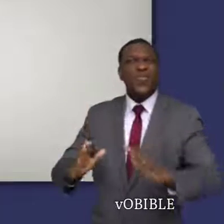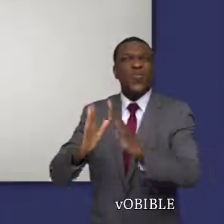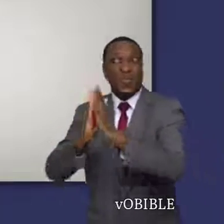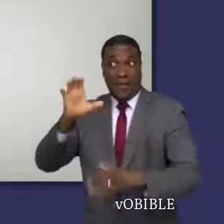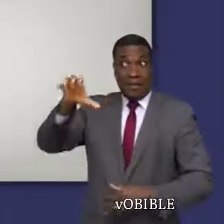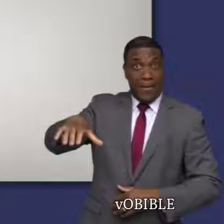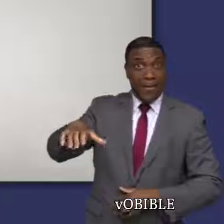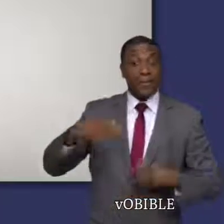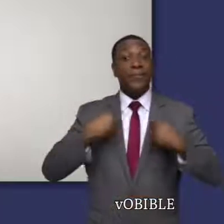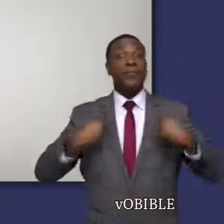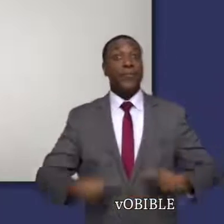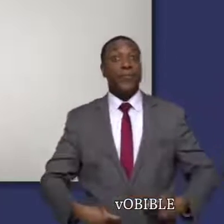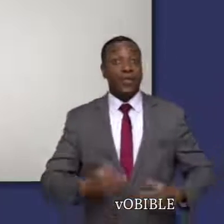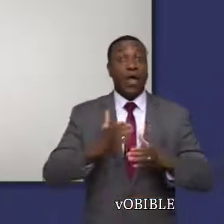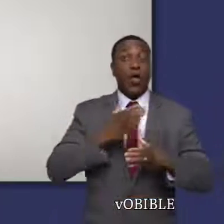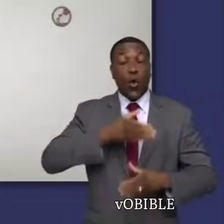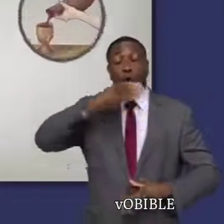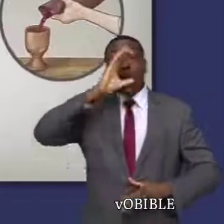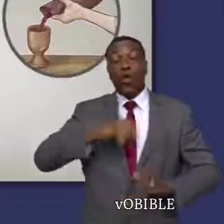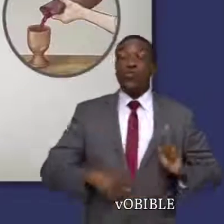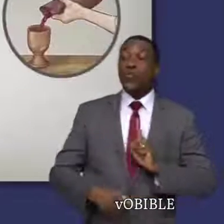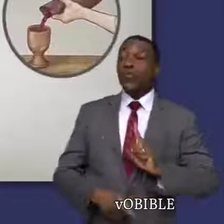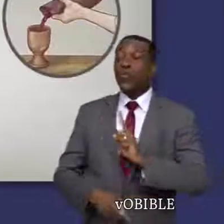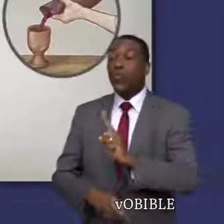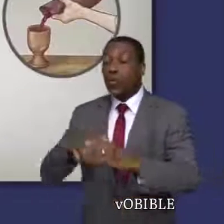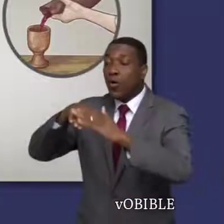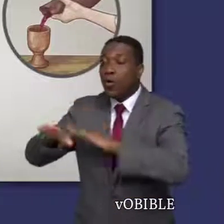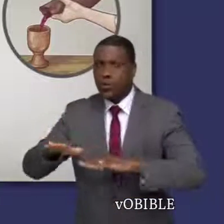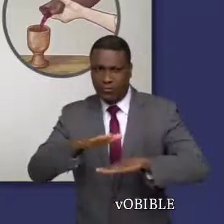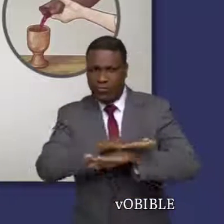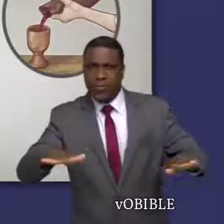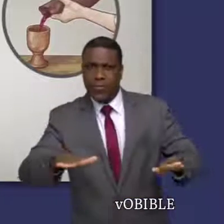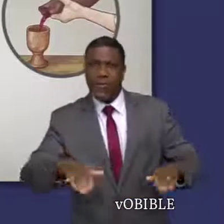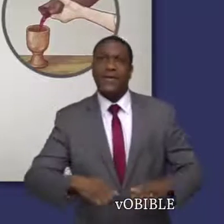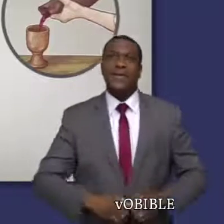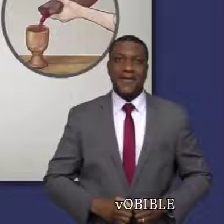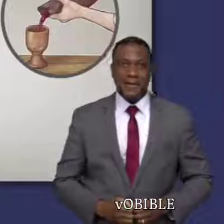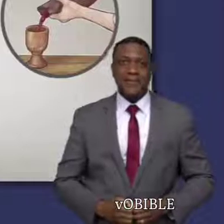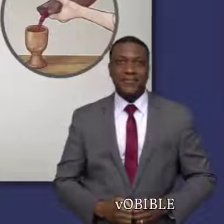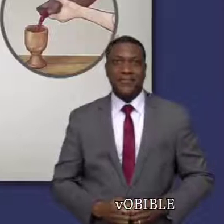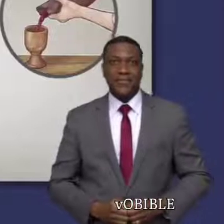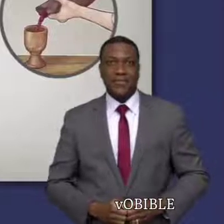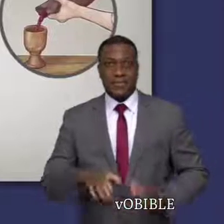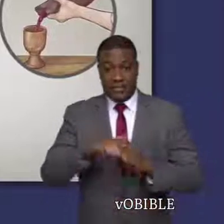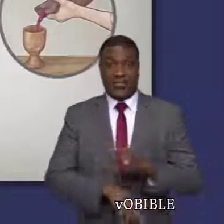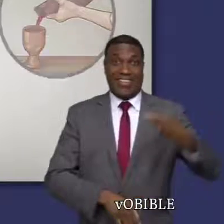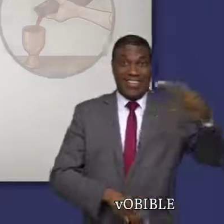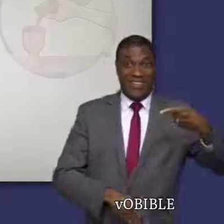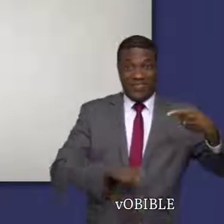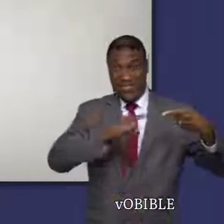Jehovah then issues the command that priests must not drink alcohol before entering the tent of meeting or tabernacle.